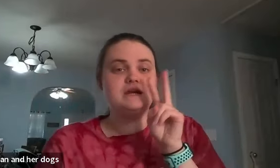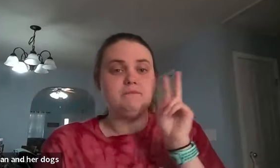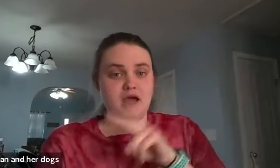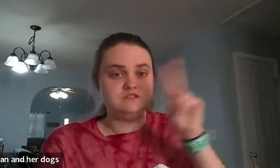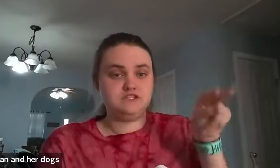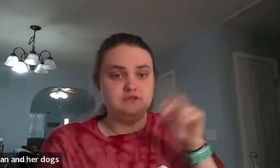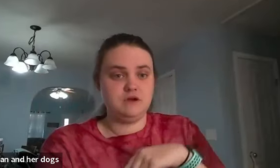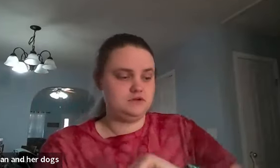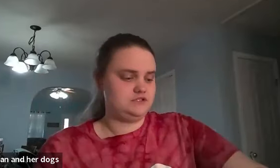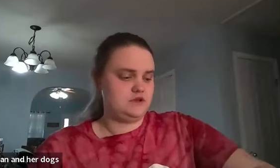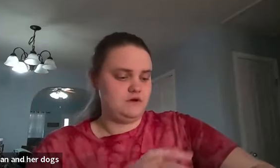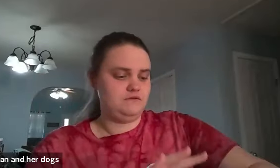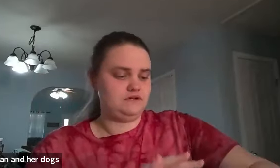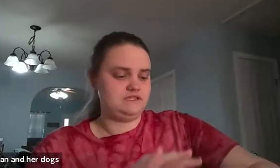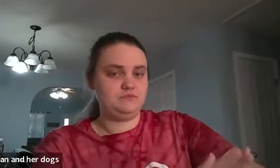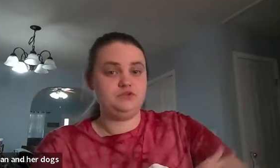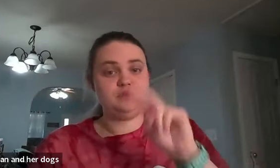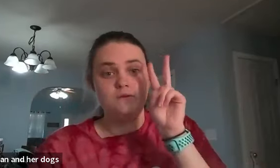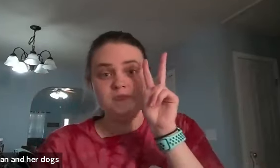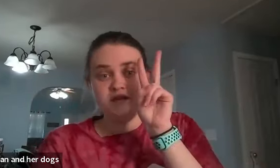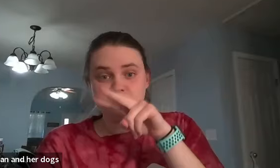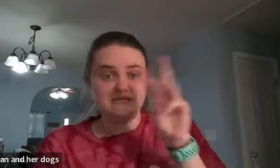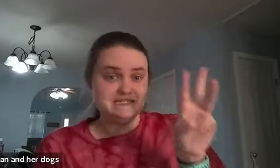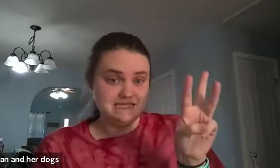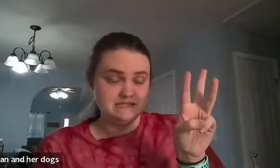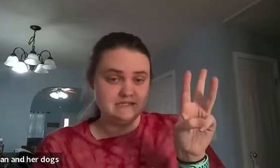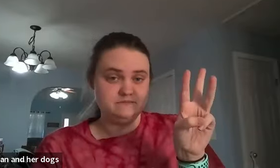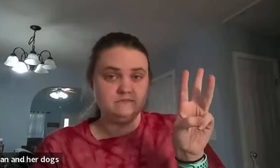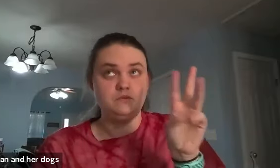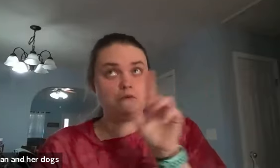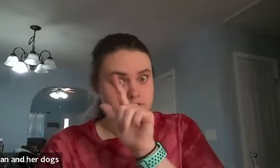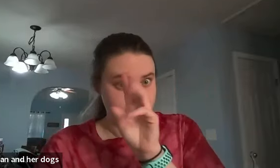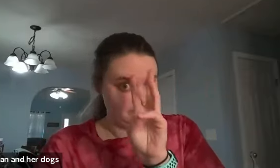to bounce the two numbers. So for example, you go 26 or 26,